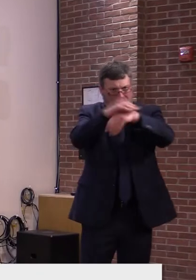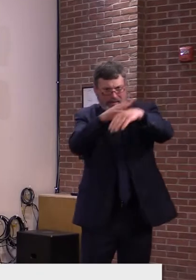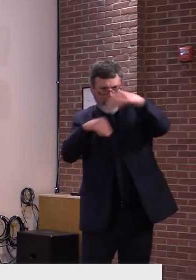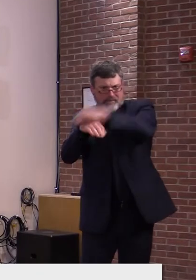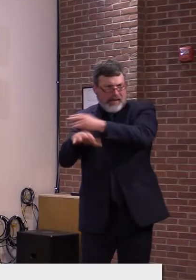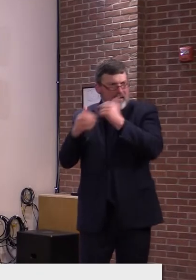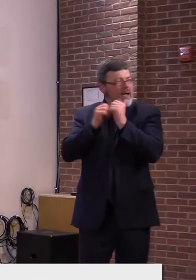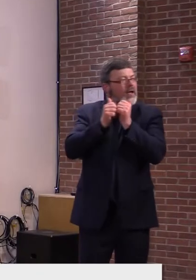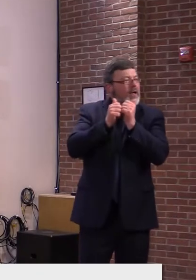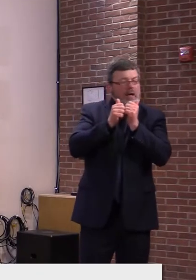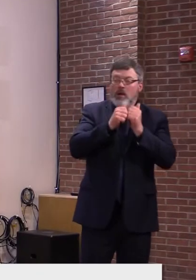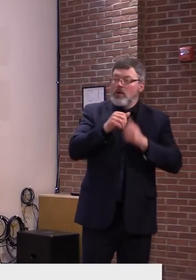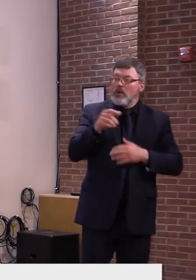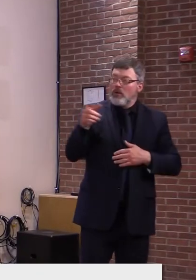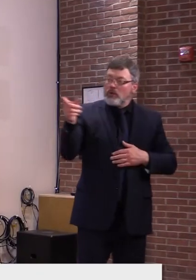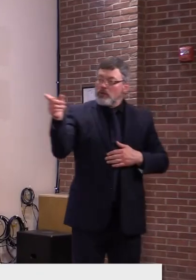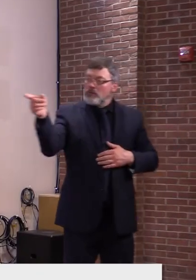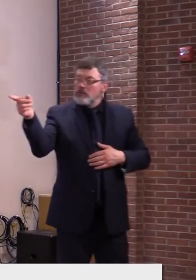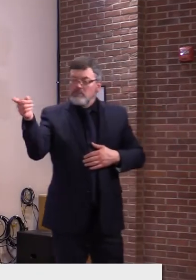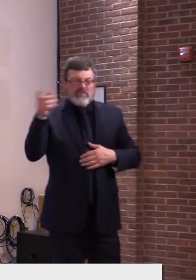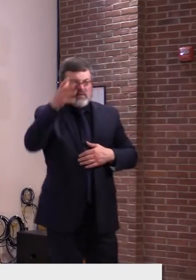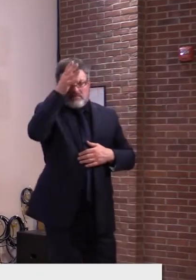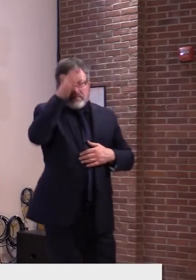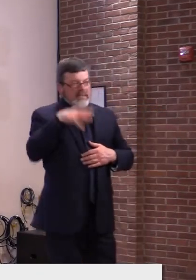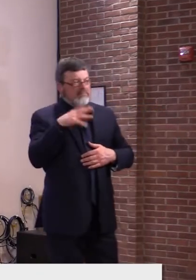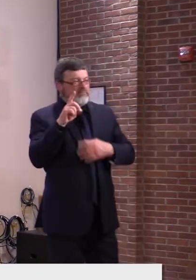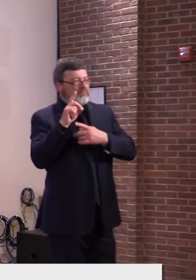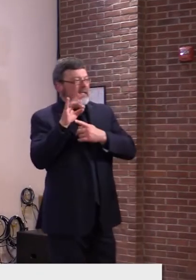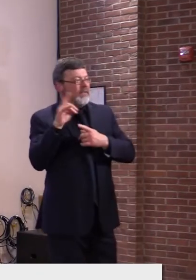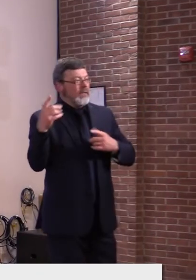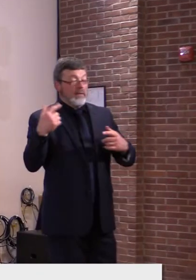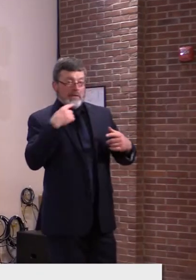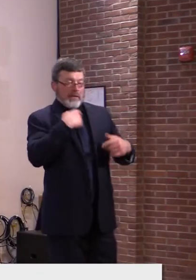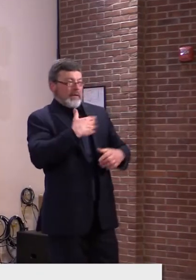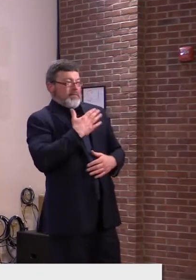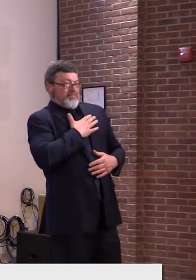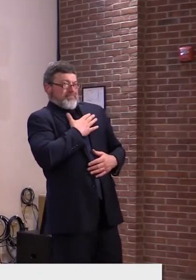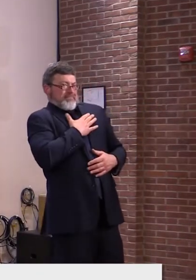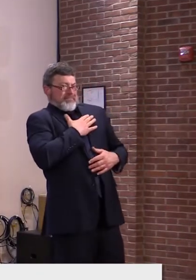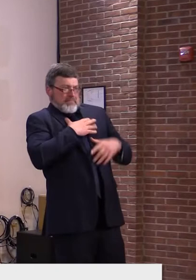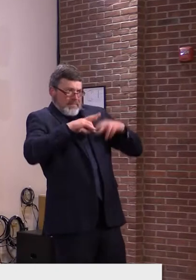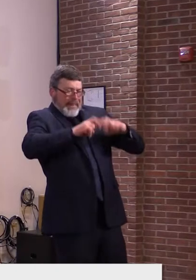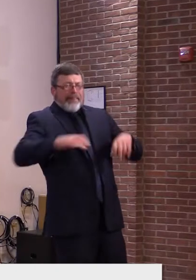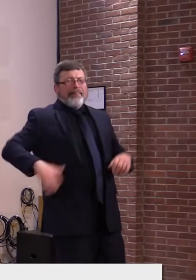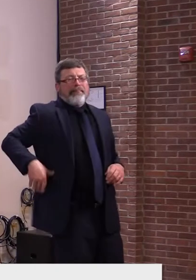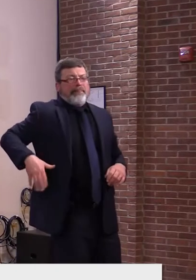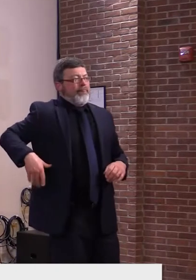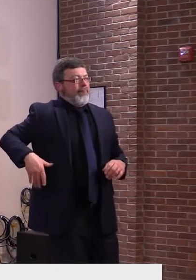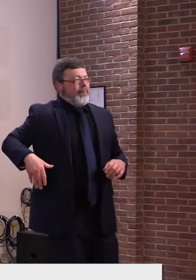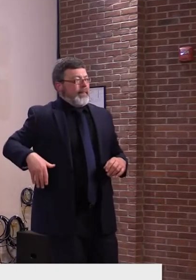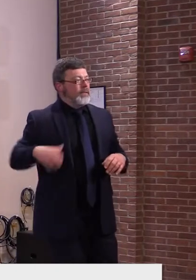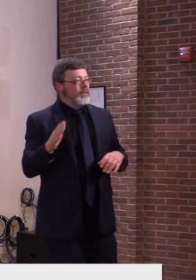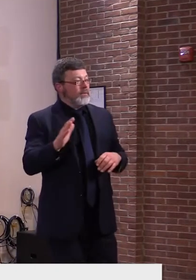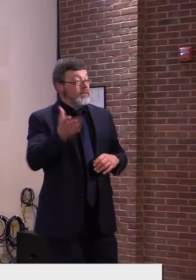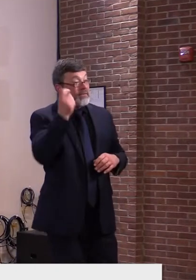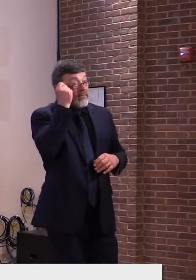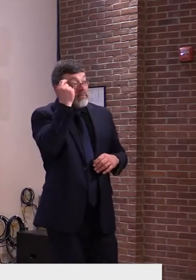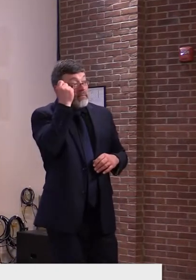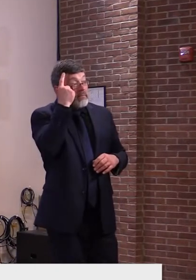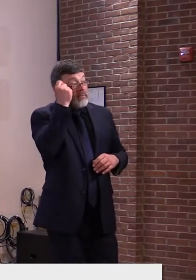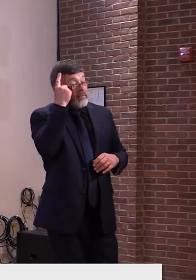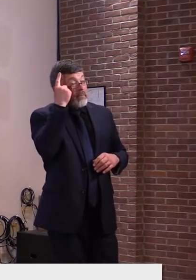We haven't done an analysis. I haven't anyway, but I do know if we took